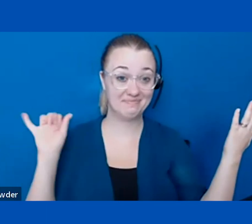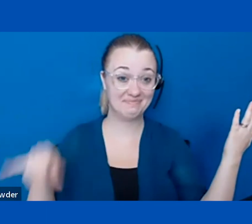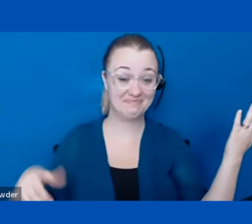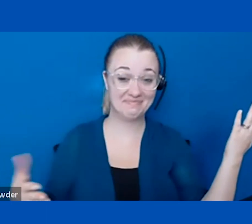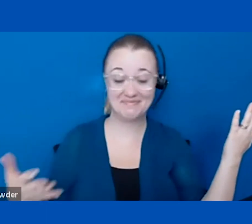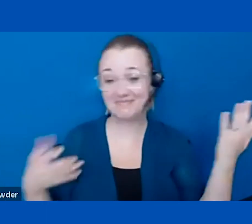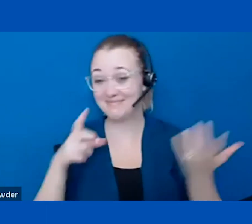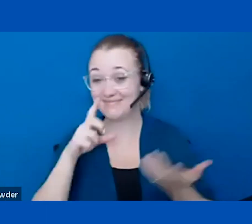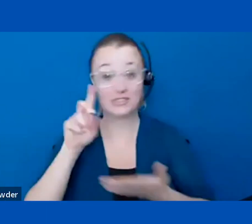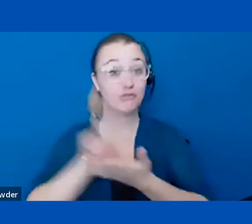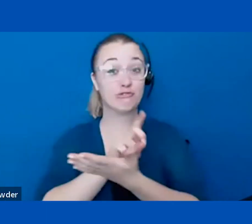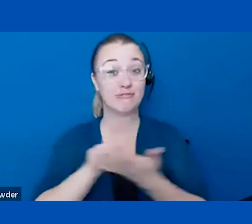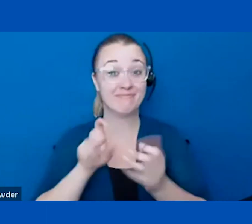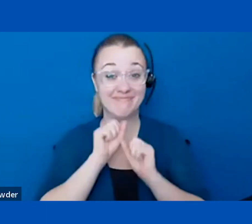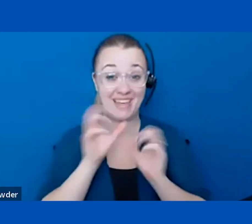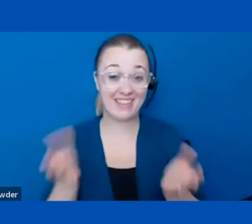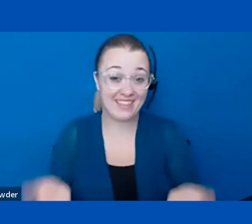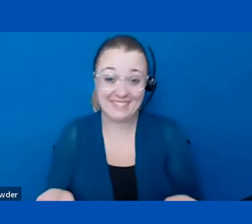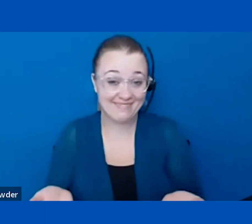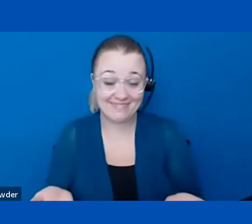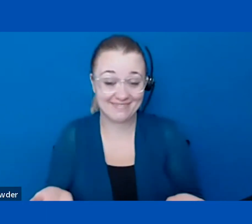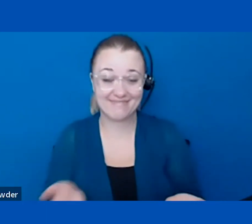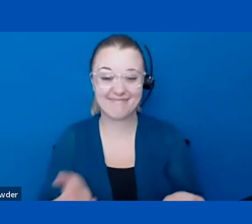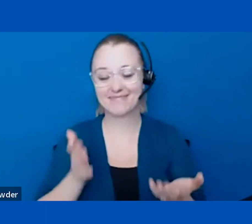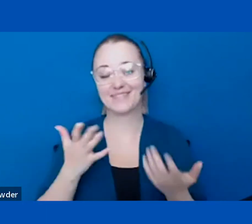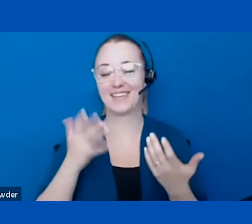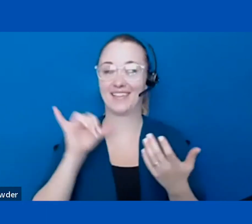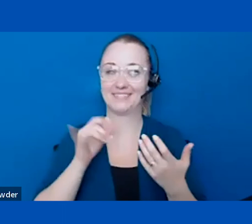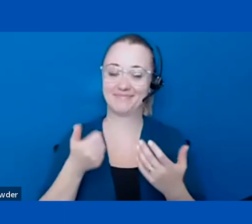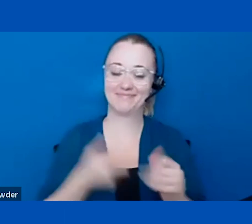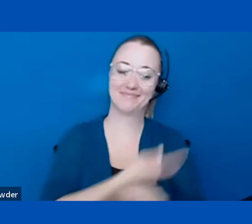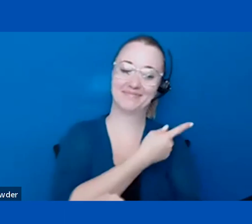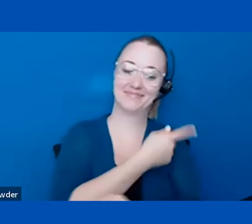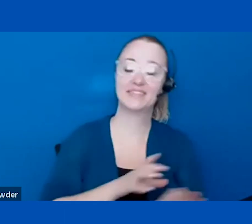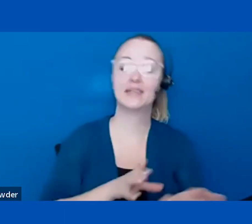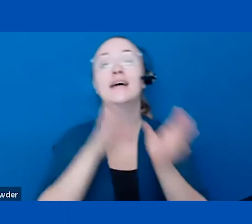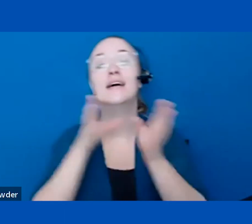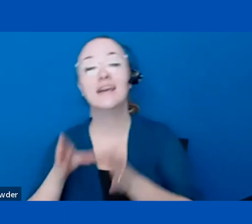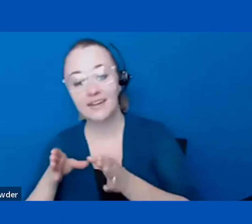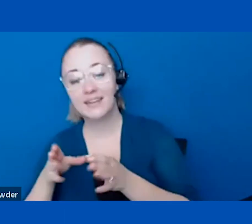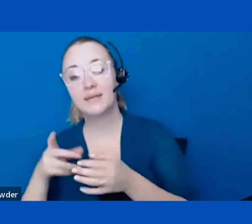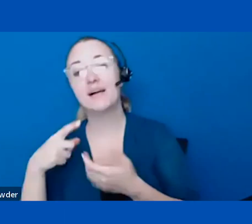didn't discriminate. That's for sure. But that's besides the point. Nevertheless, in terms of